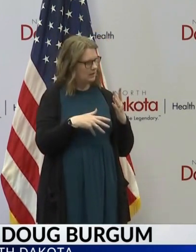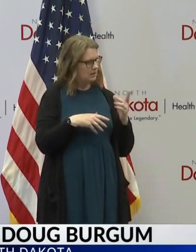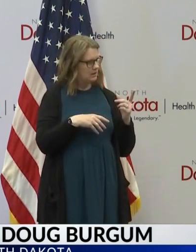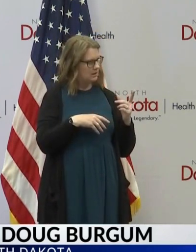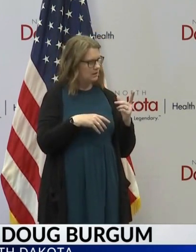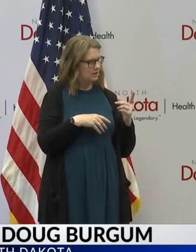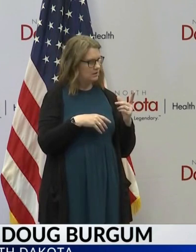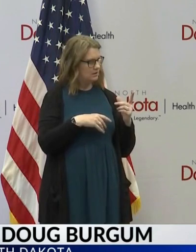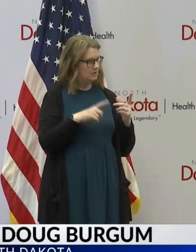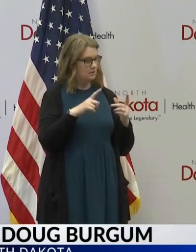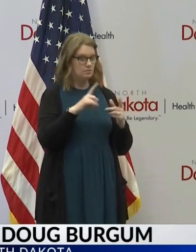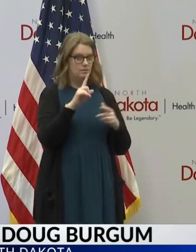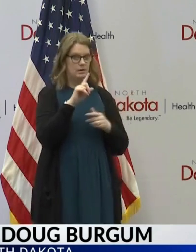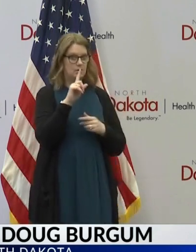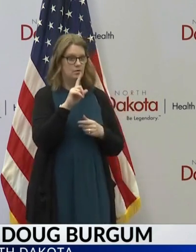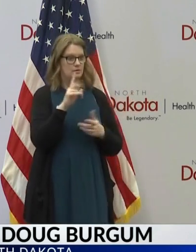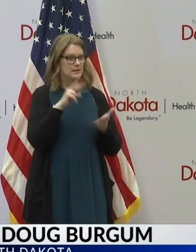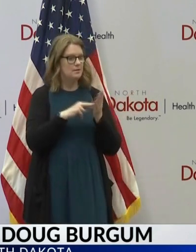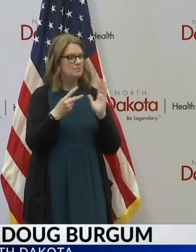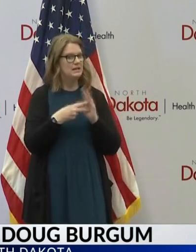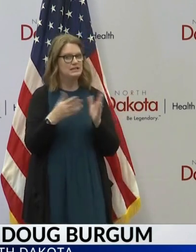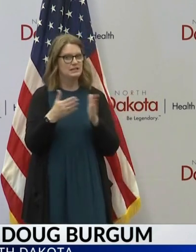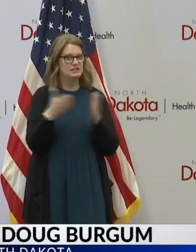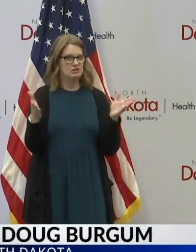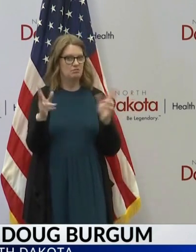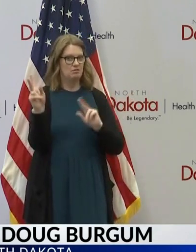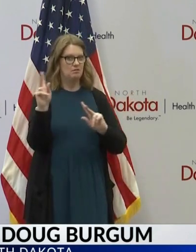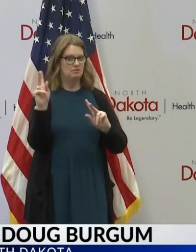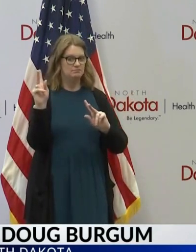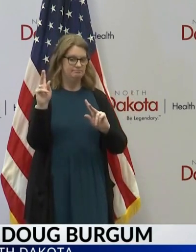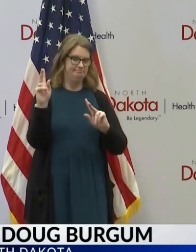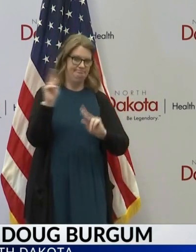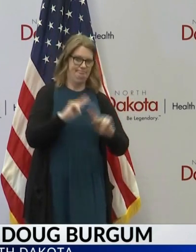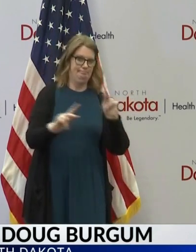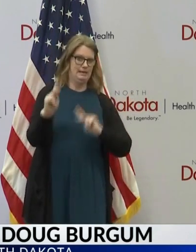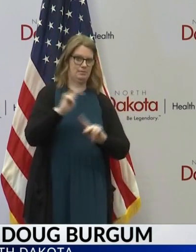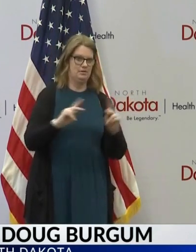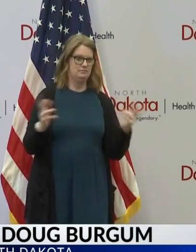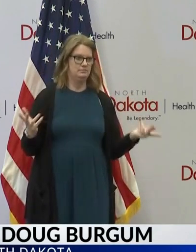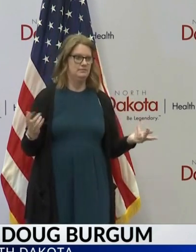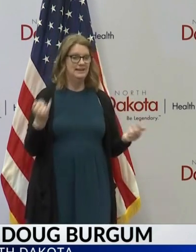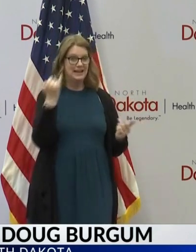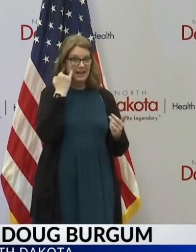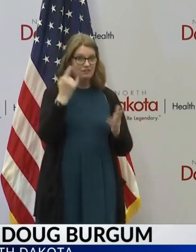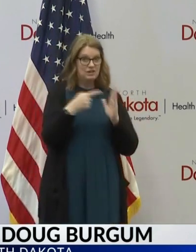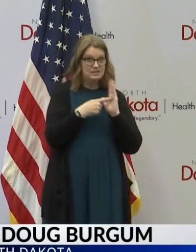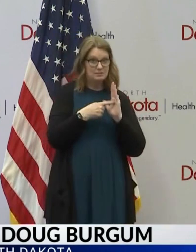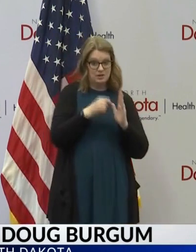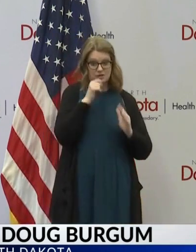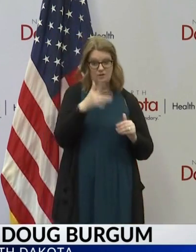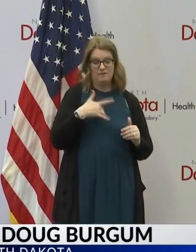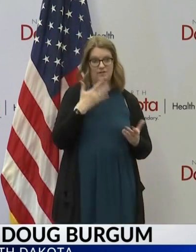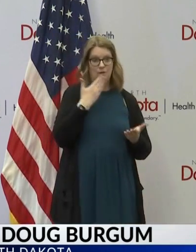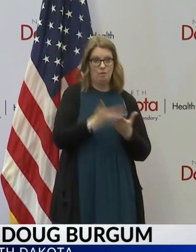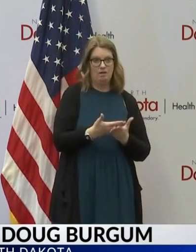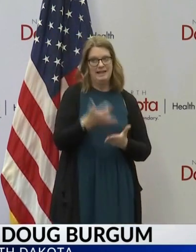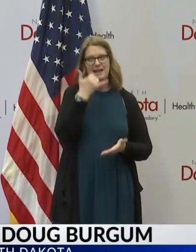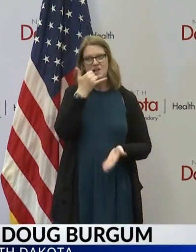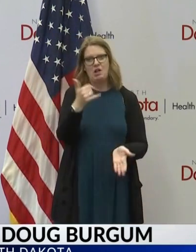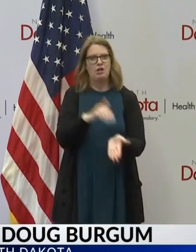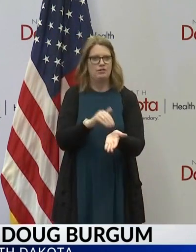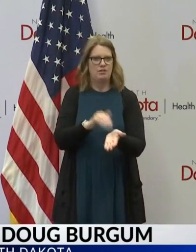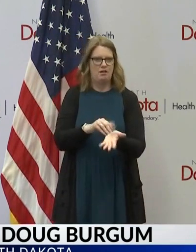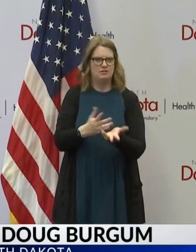But part of your question was, what does it mean to the general population? The general population, if you're symptomatic and you don't feel well, then call your provider and